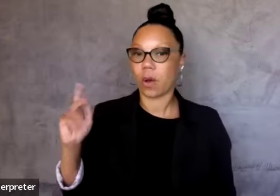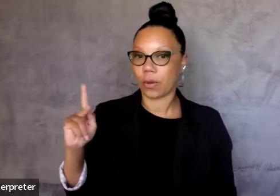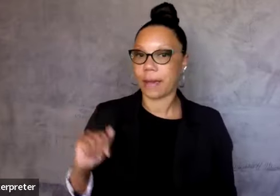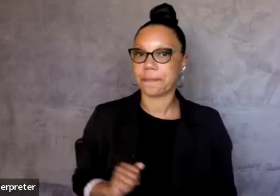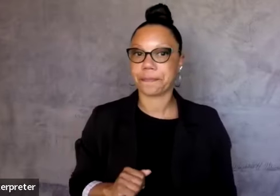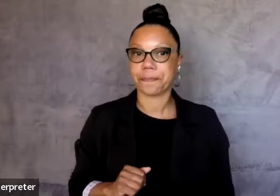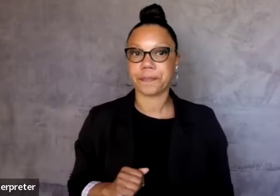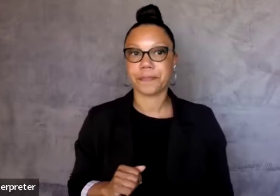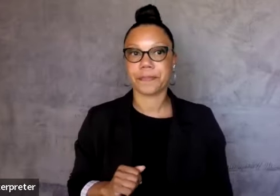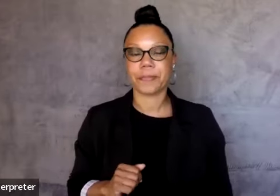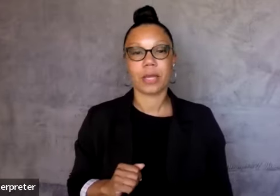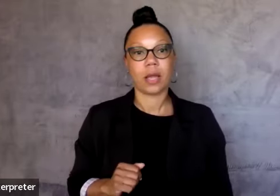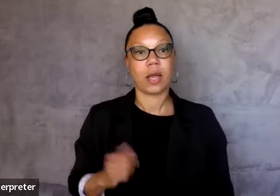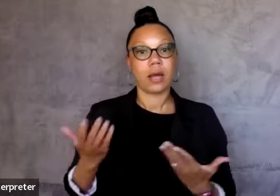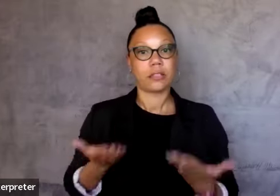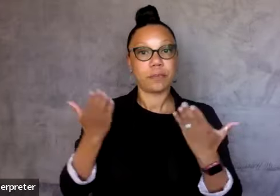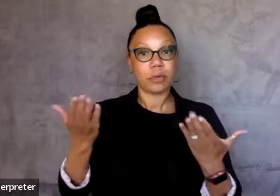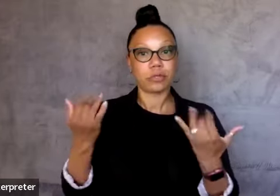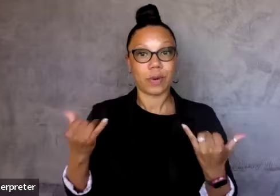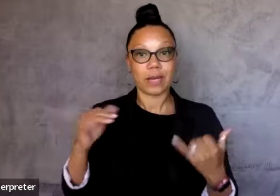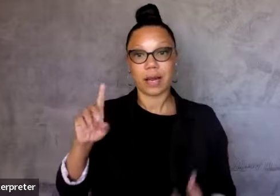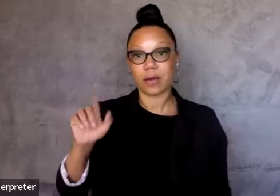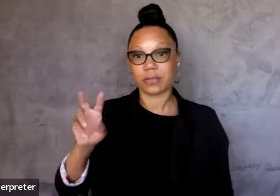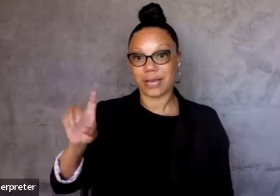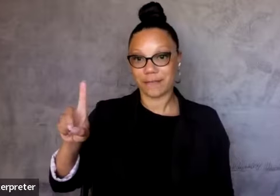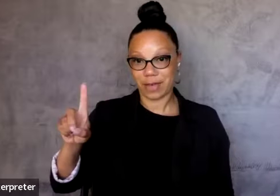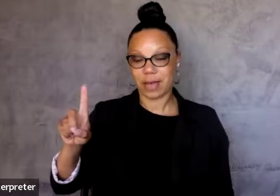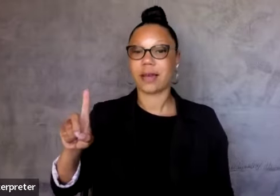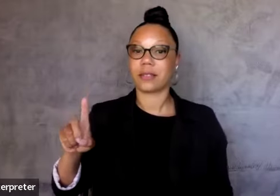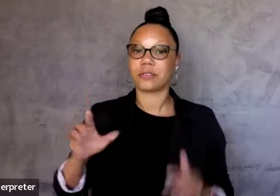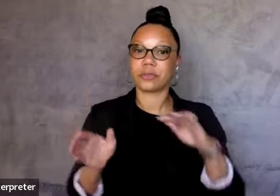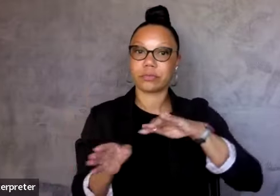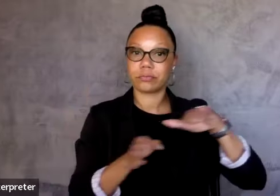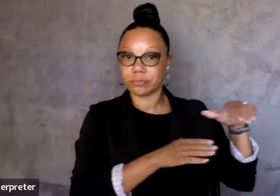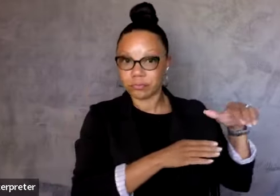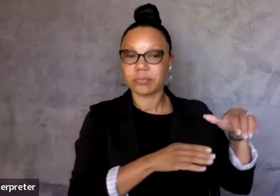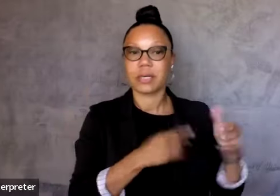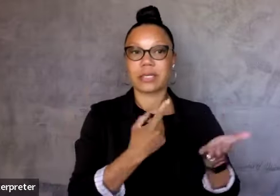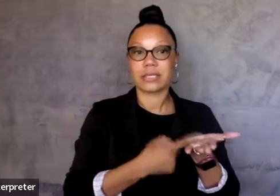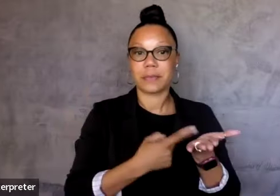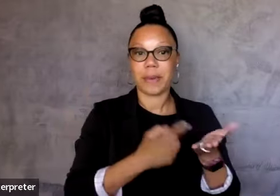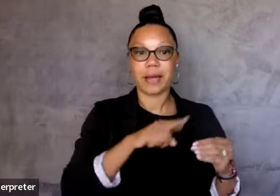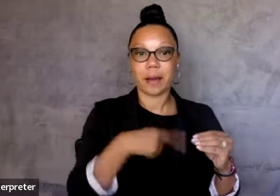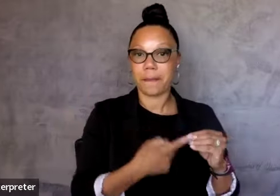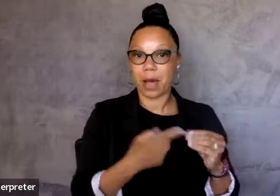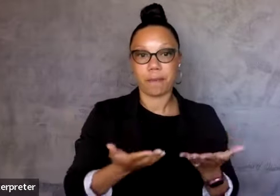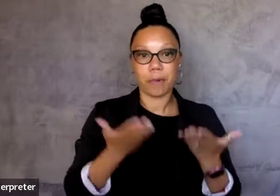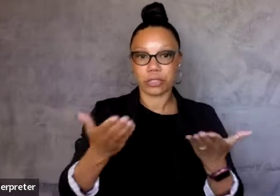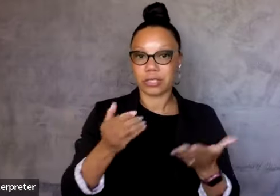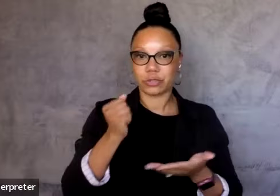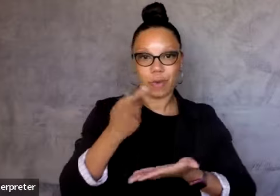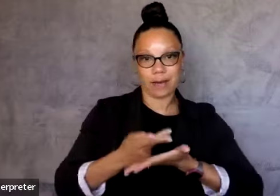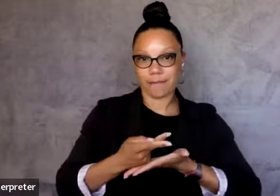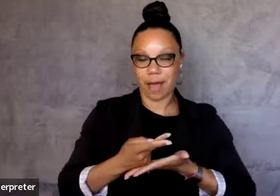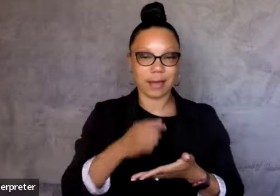Okay, so the motion at the moment, David, is closing debate on the motion to ratify. That is not a debatable motion. So